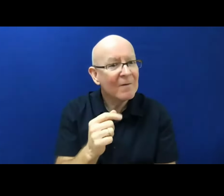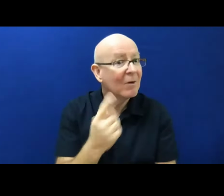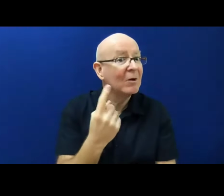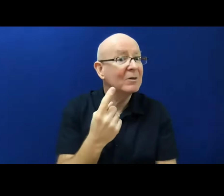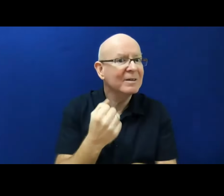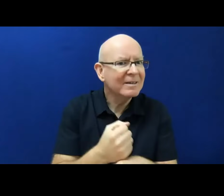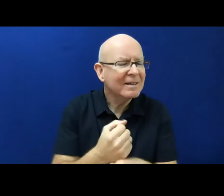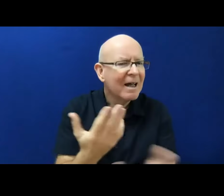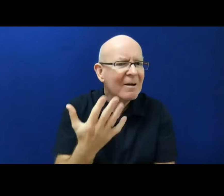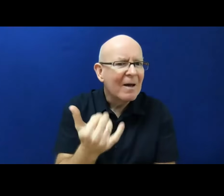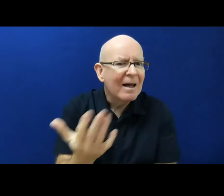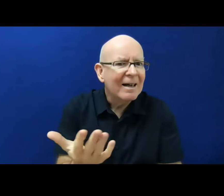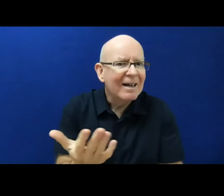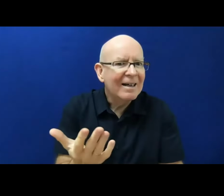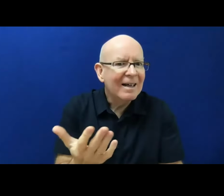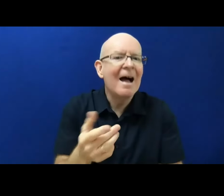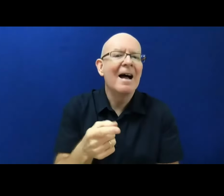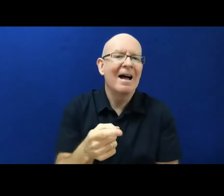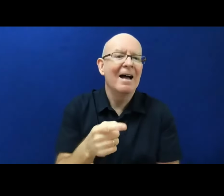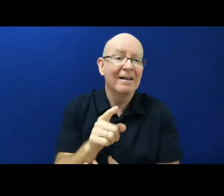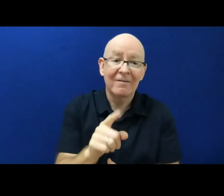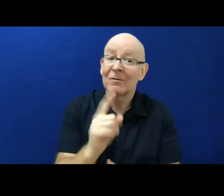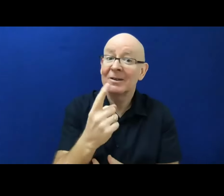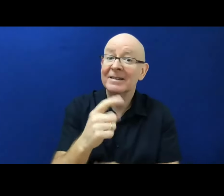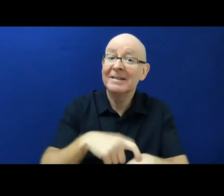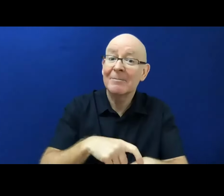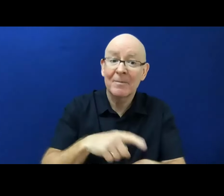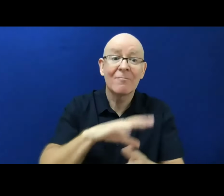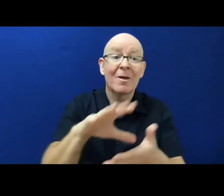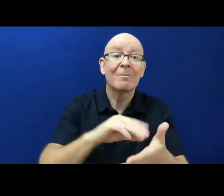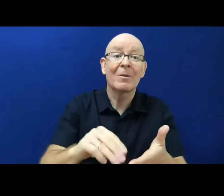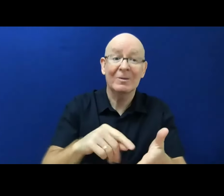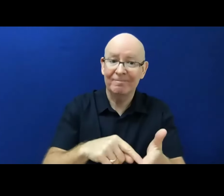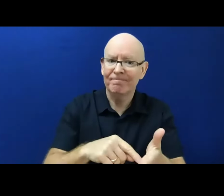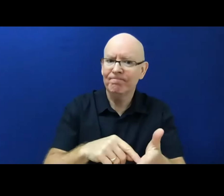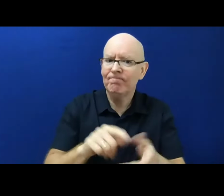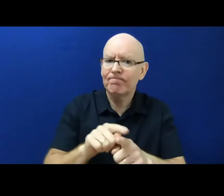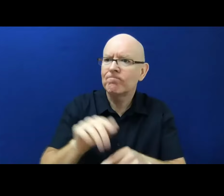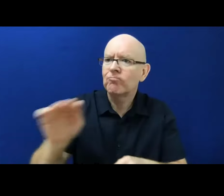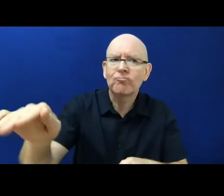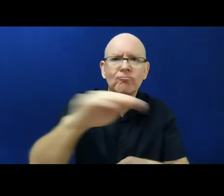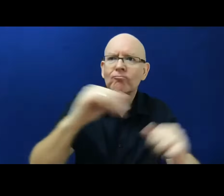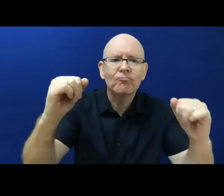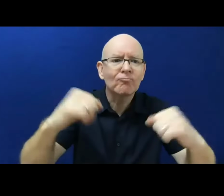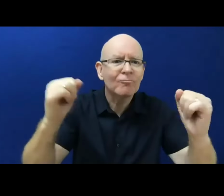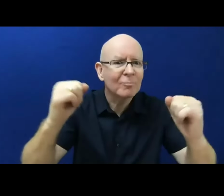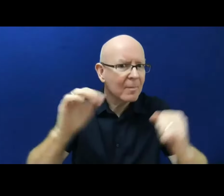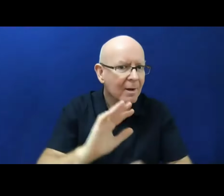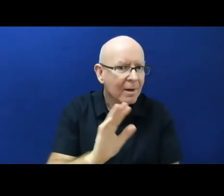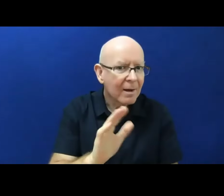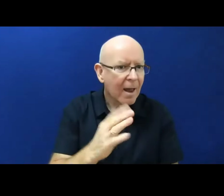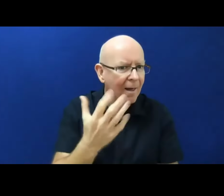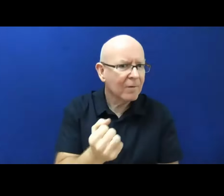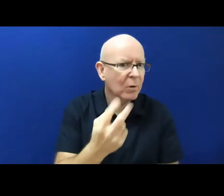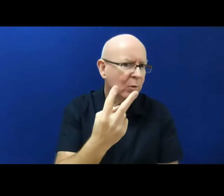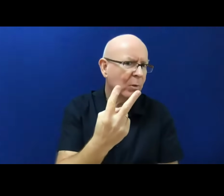of opportunities, which is a non-binding resolution. It was important. It brought the agenda forward, but it was not a human rights